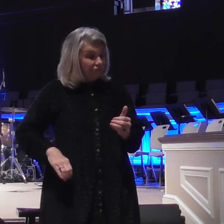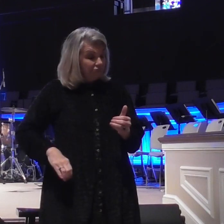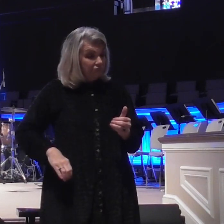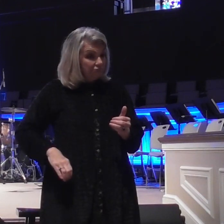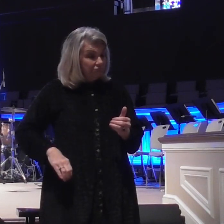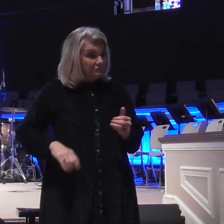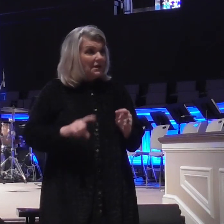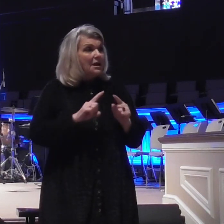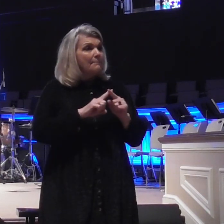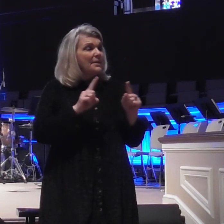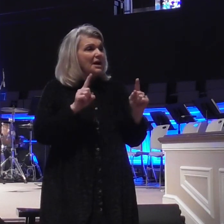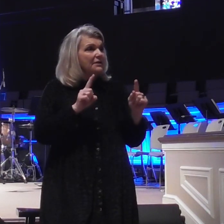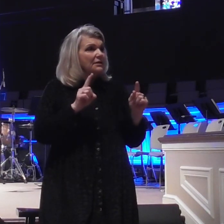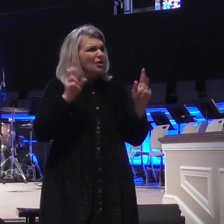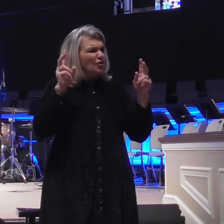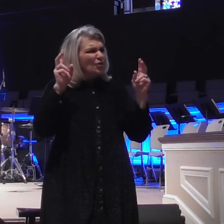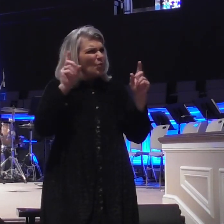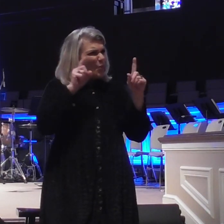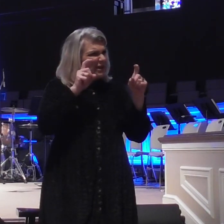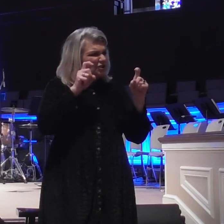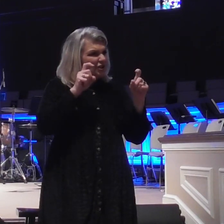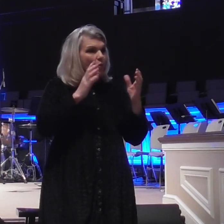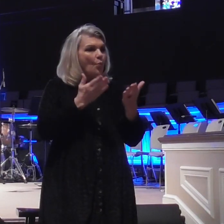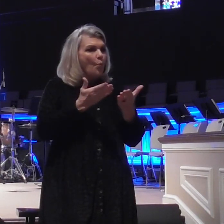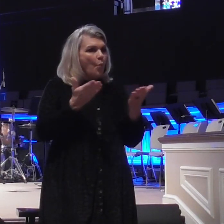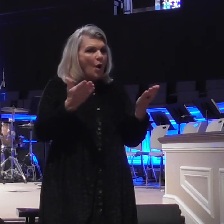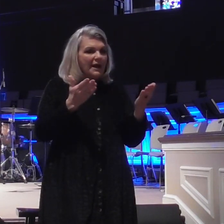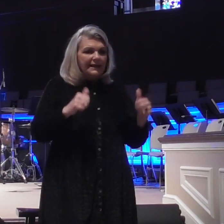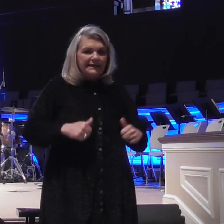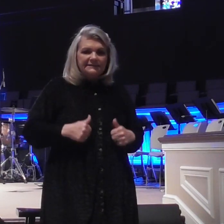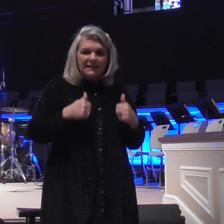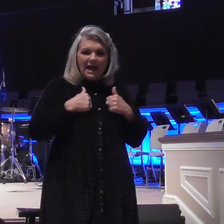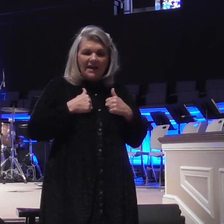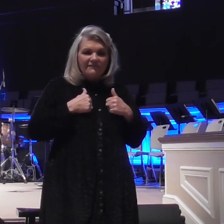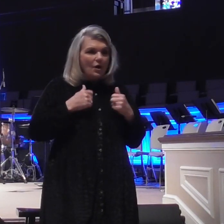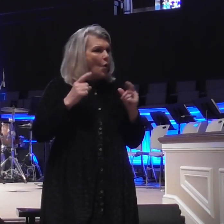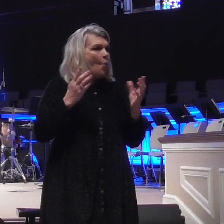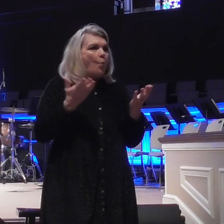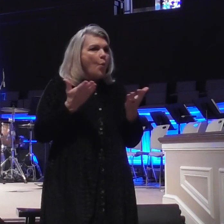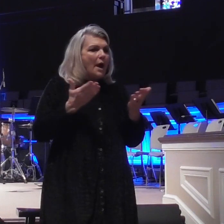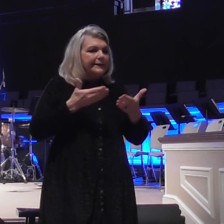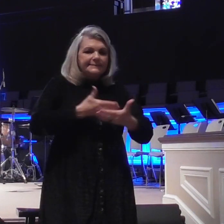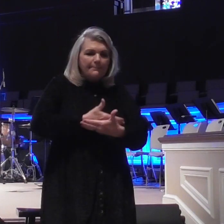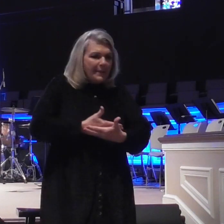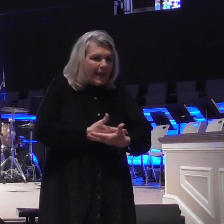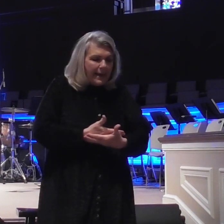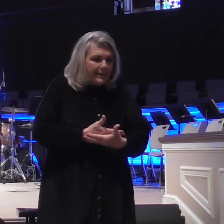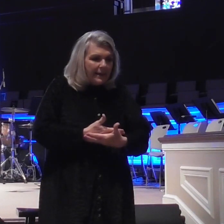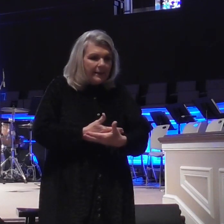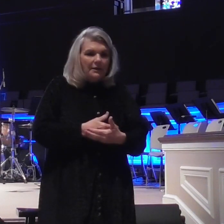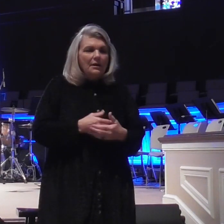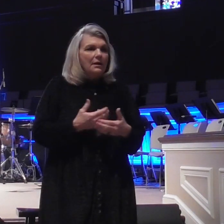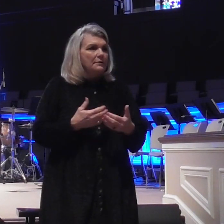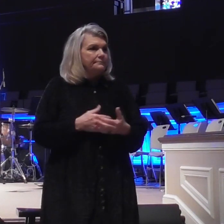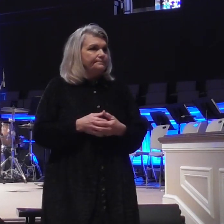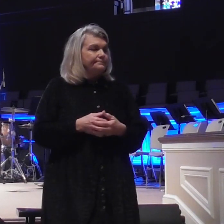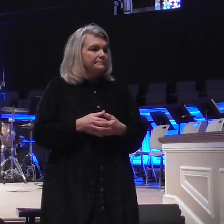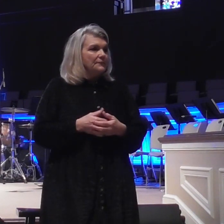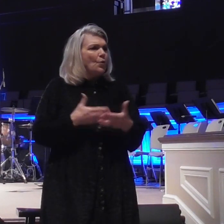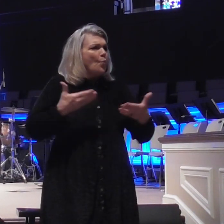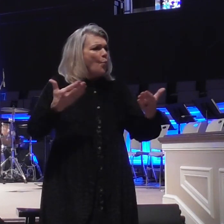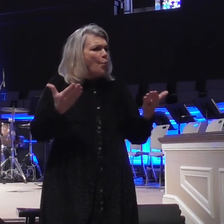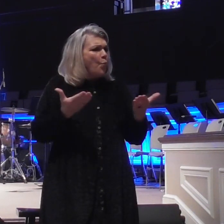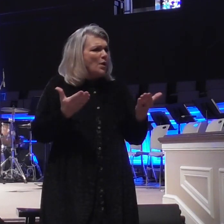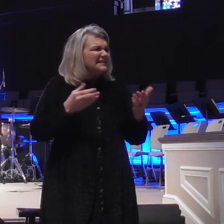this question, even what is a life? What is an embryo? What is a baby? What is the status? What does it mean to be a